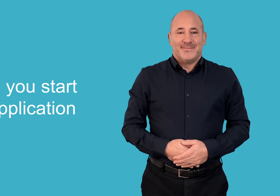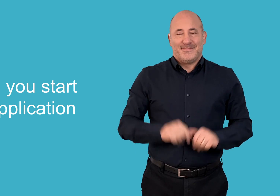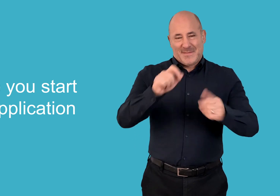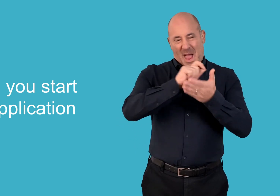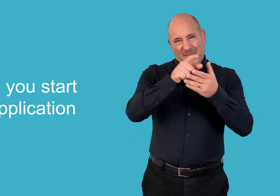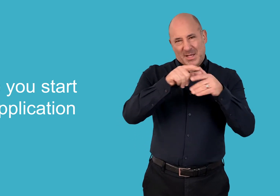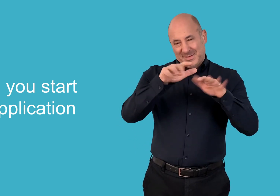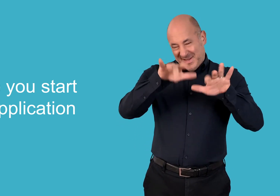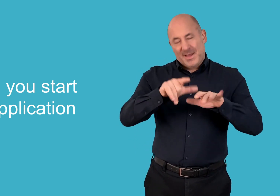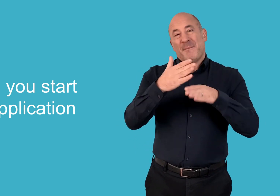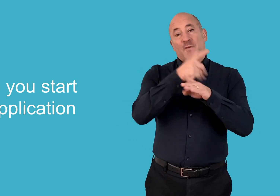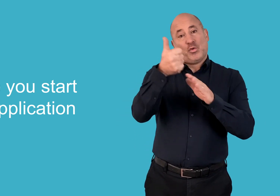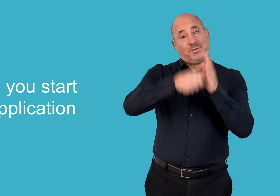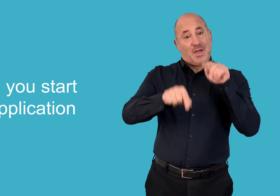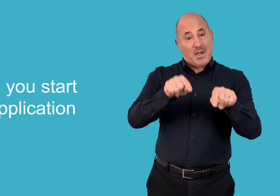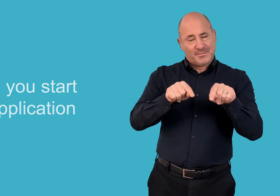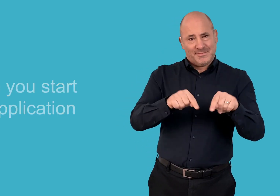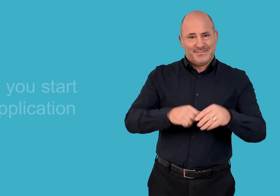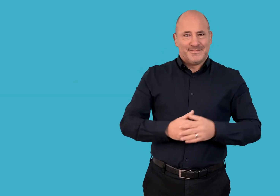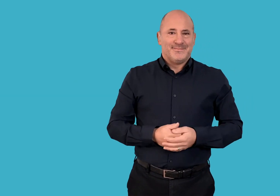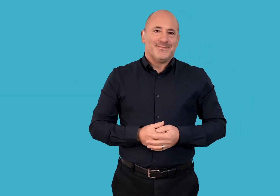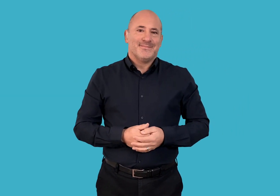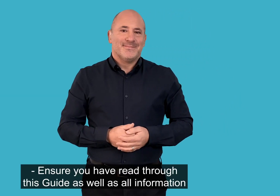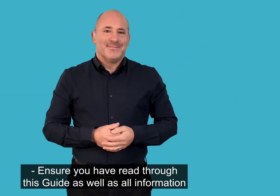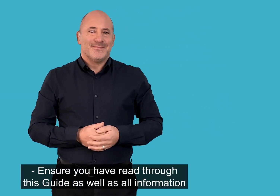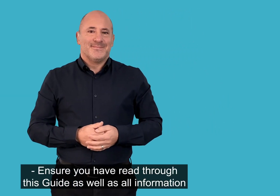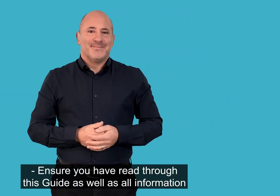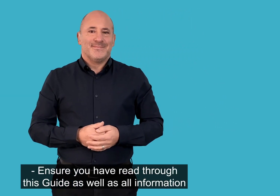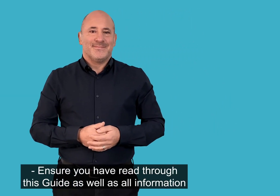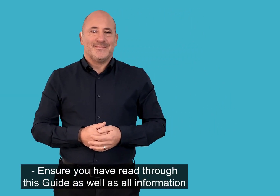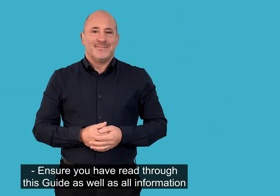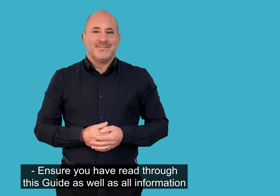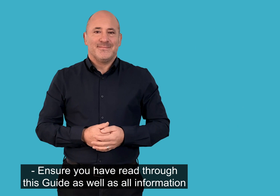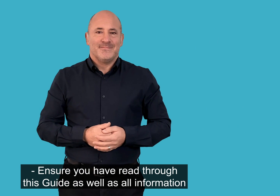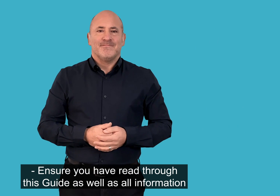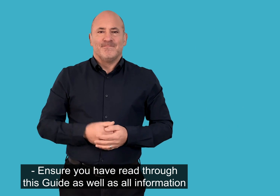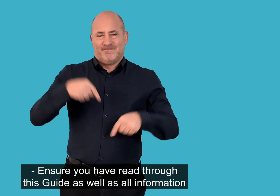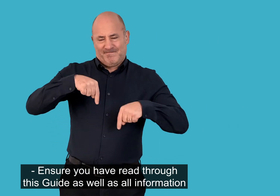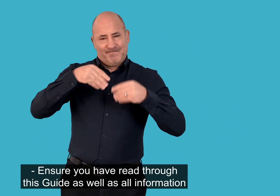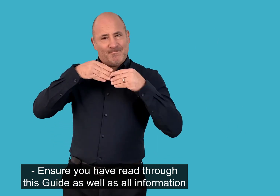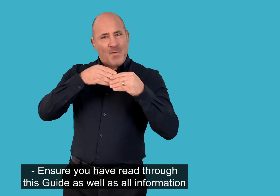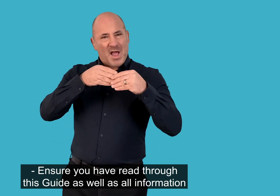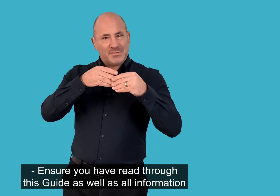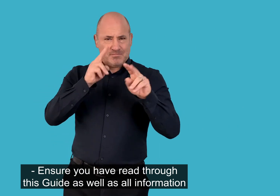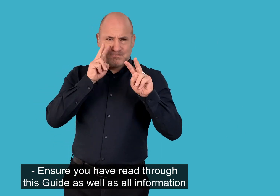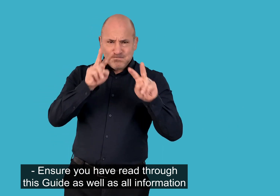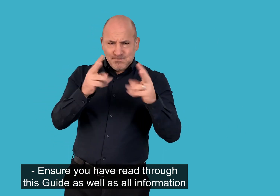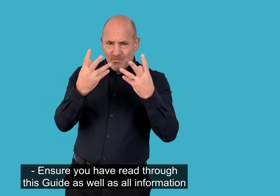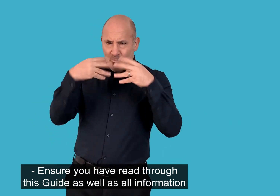Before you start your application, ensure you have read through this guide as well as all information about